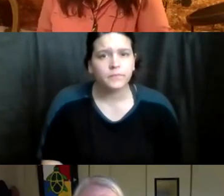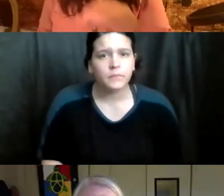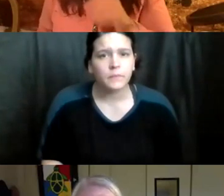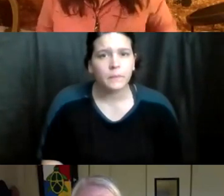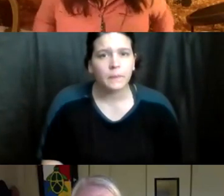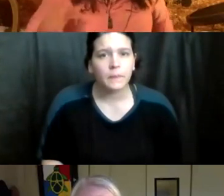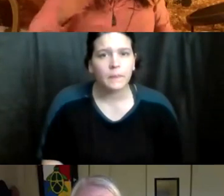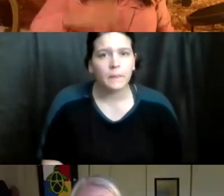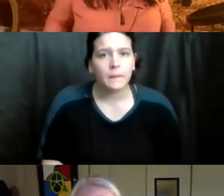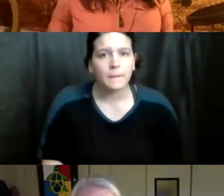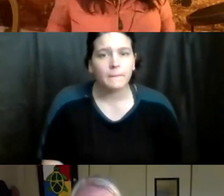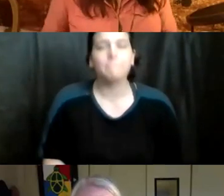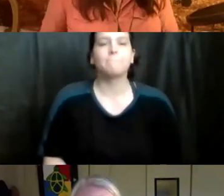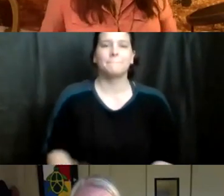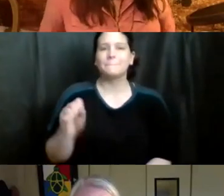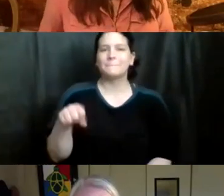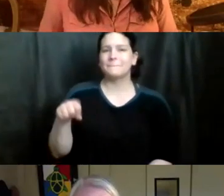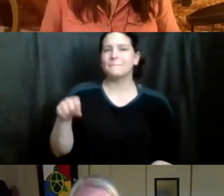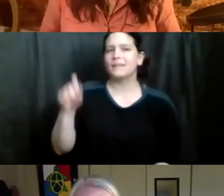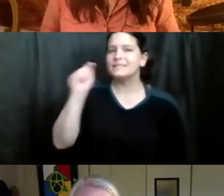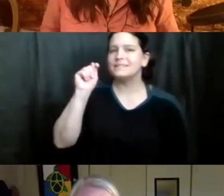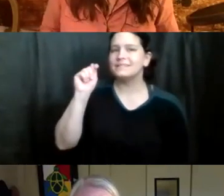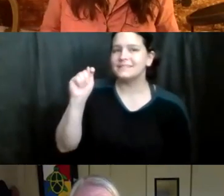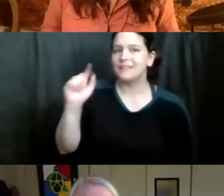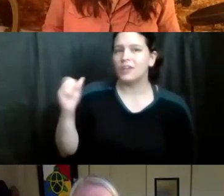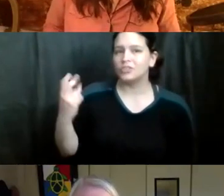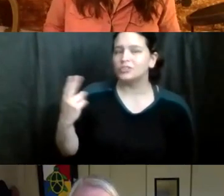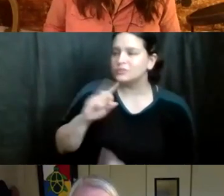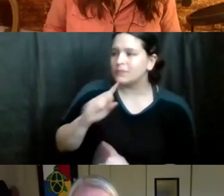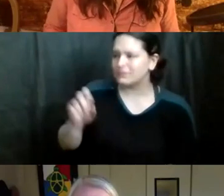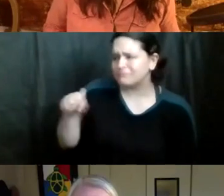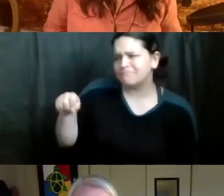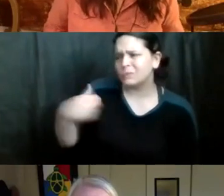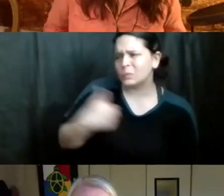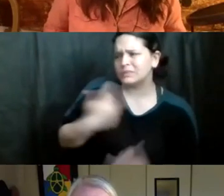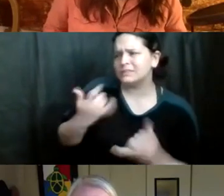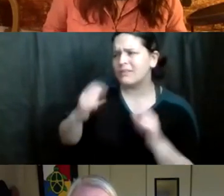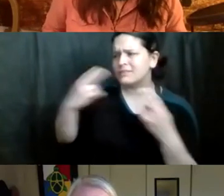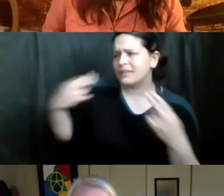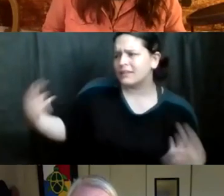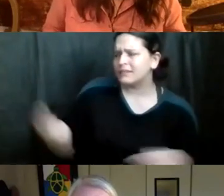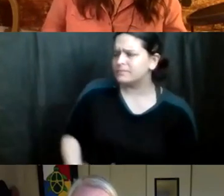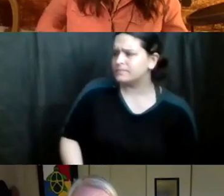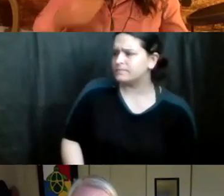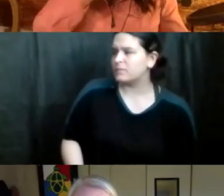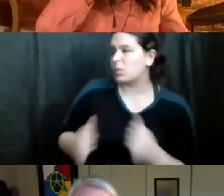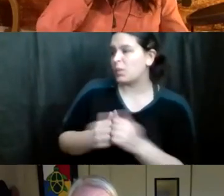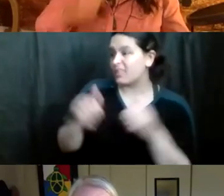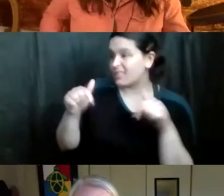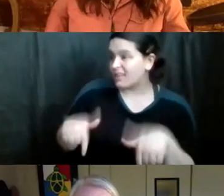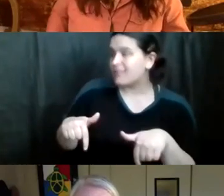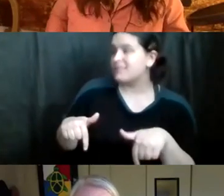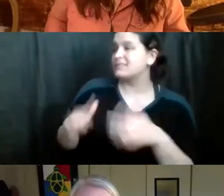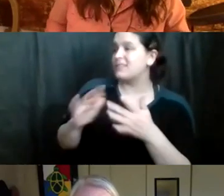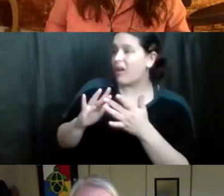Unmute me. Yes, we are. We're still singing. And right now with this platform, because all